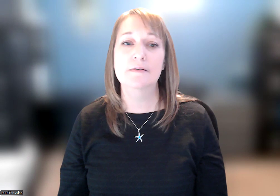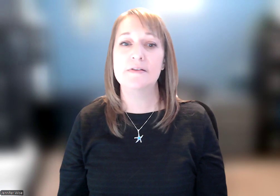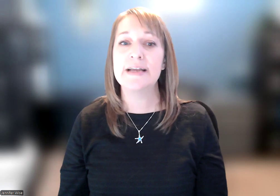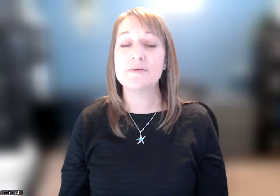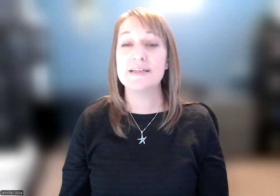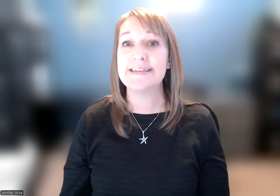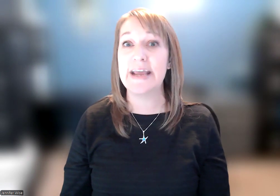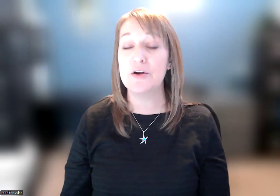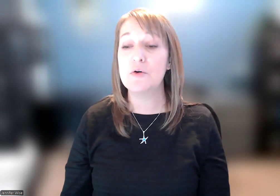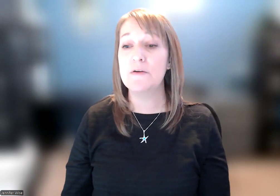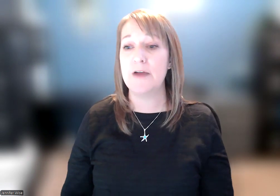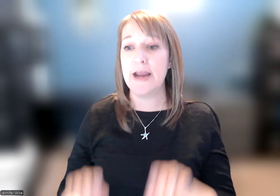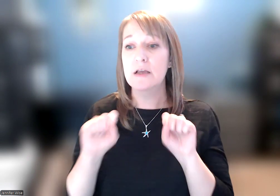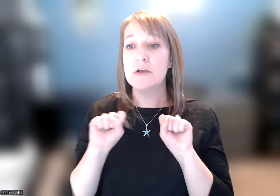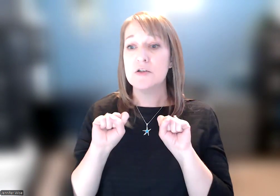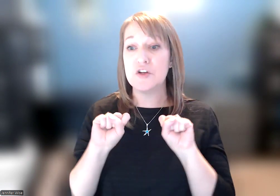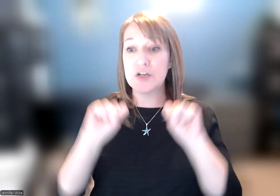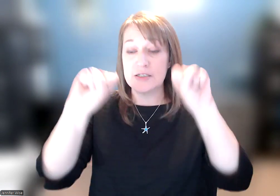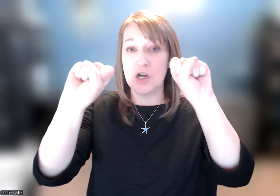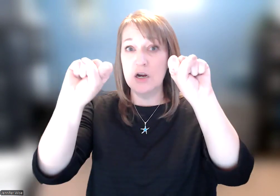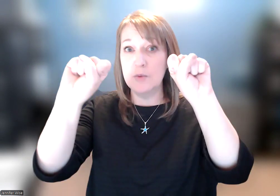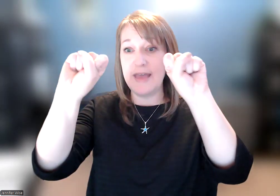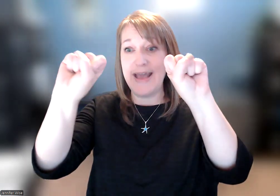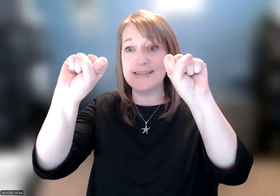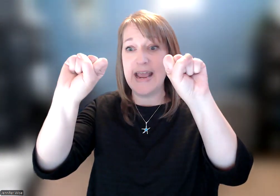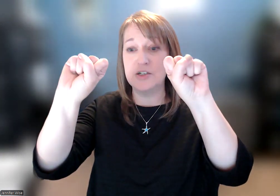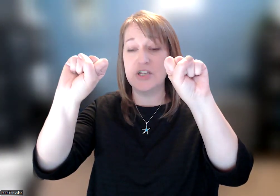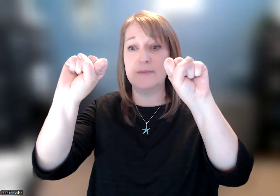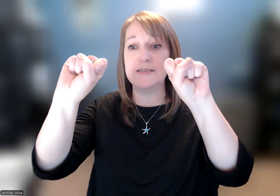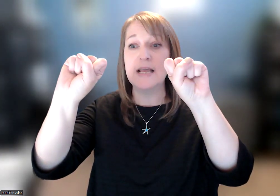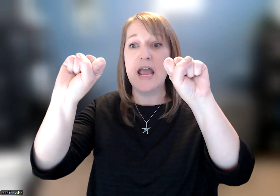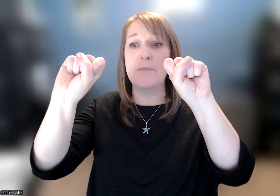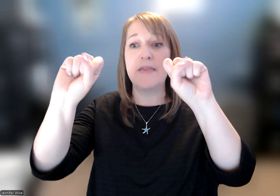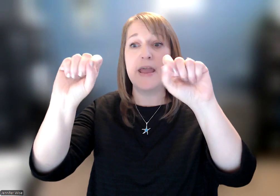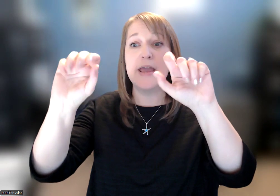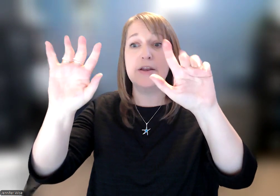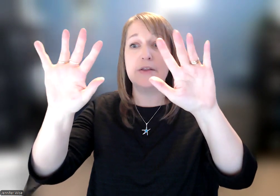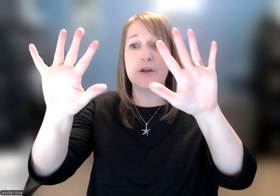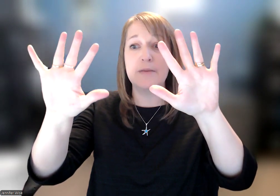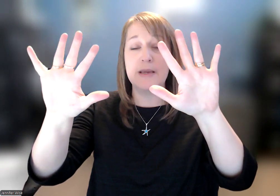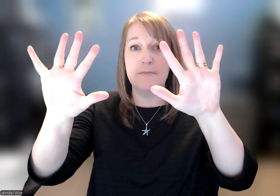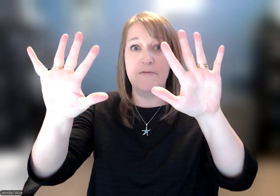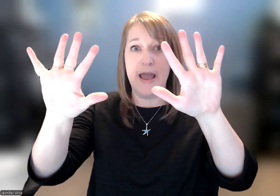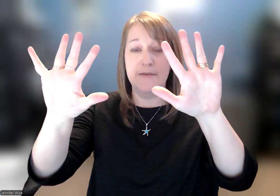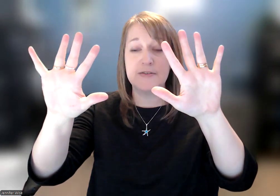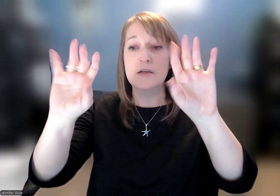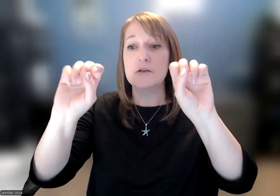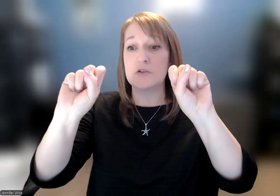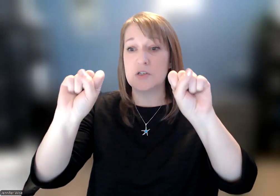The next one is scared or afraid. So you're going to start with S hand shapes, and by the end, they're going to become fives. So start